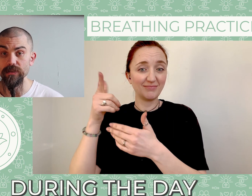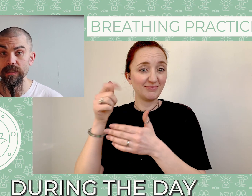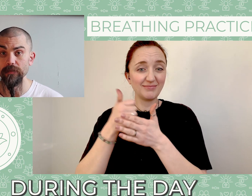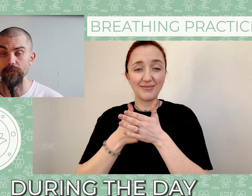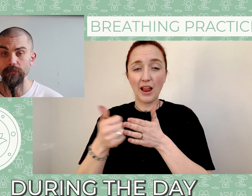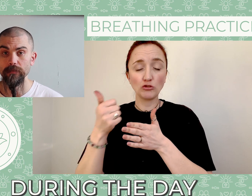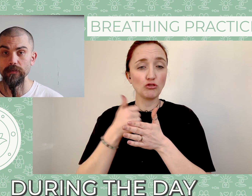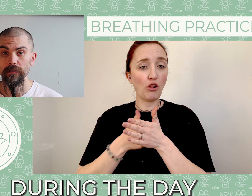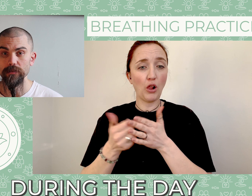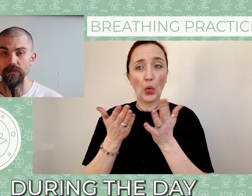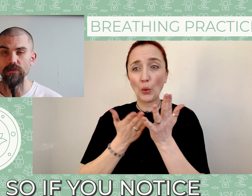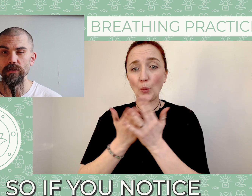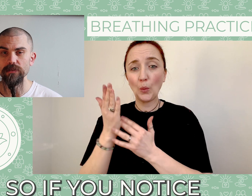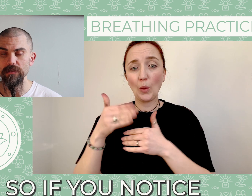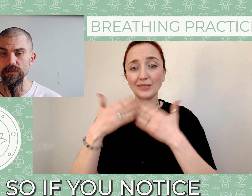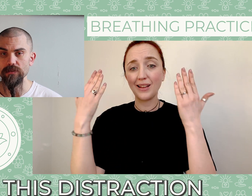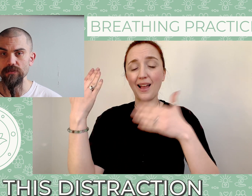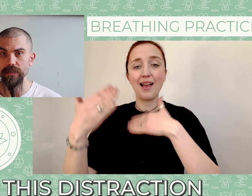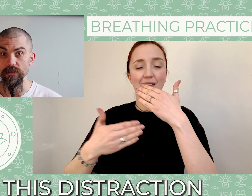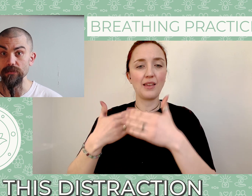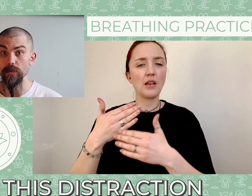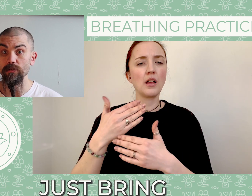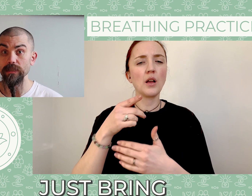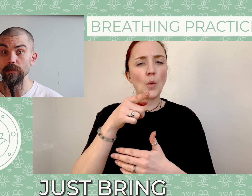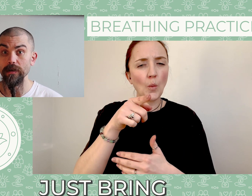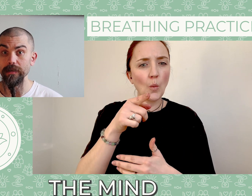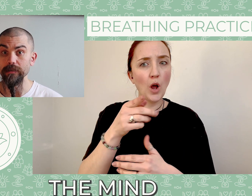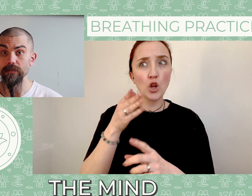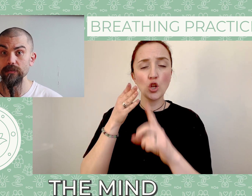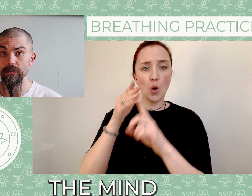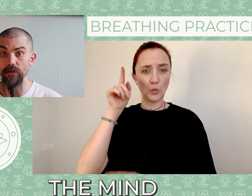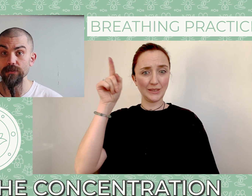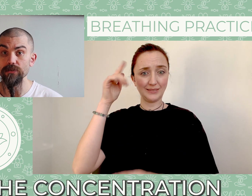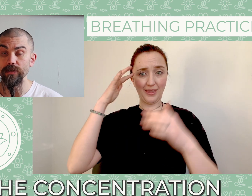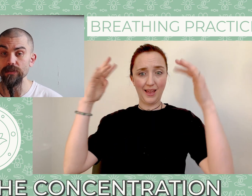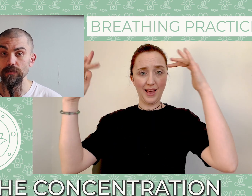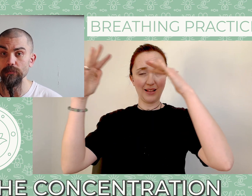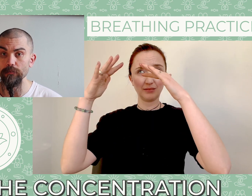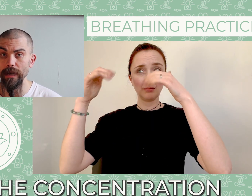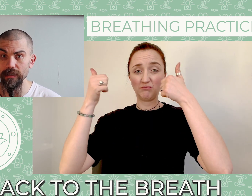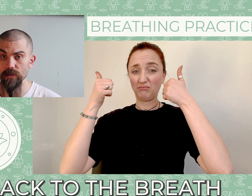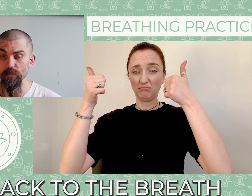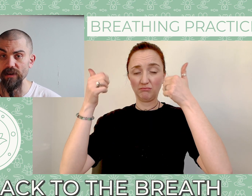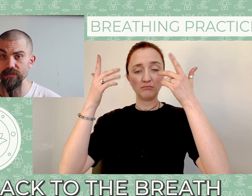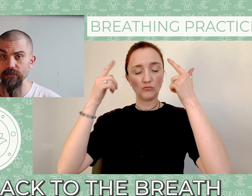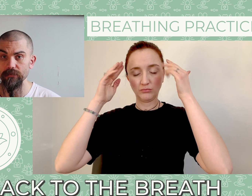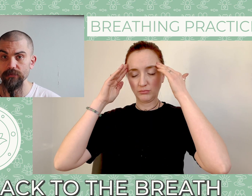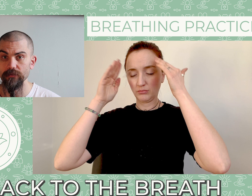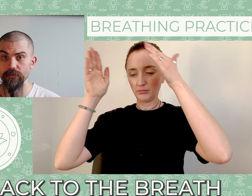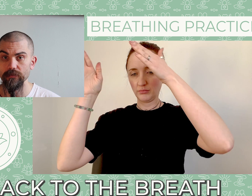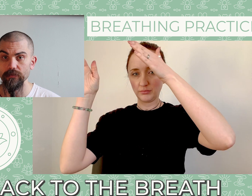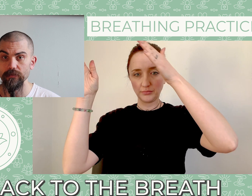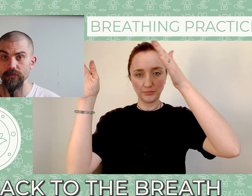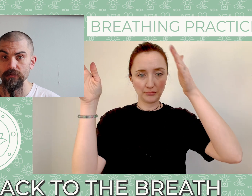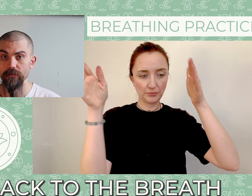and there during the day. So if you notice this distraction, just bring the mind, the concentration, back to the breath,